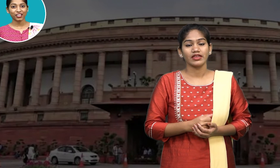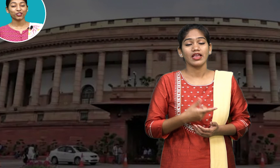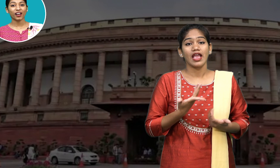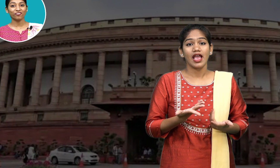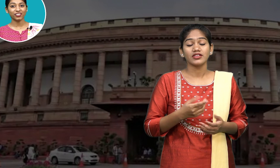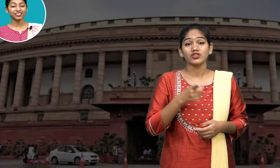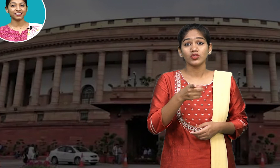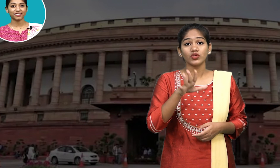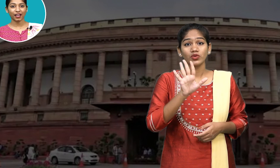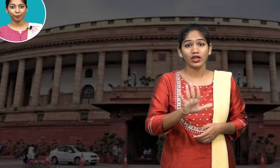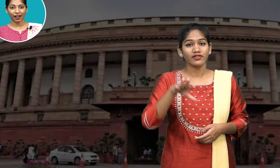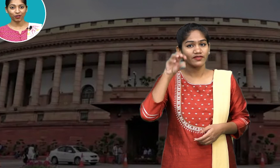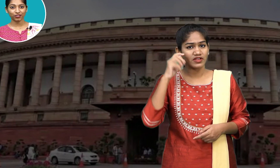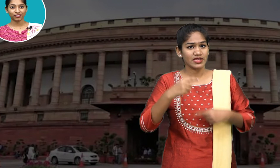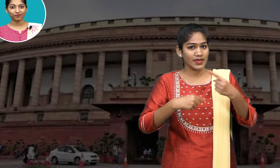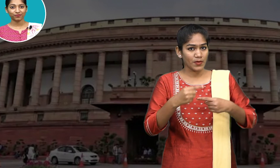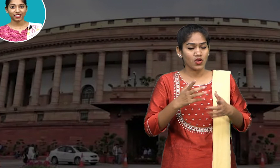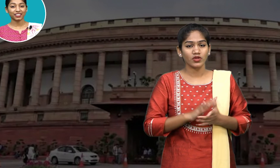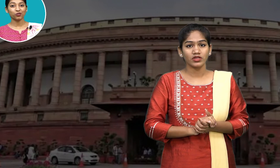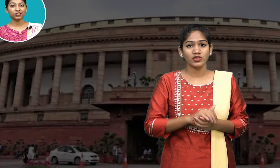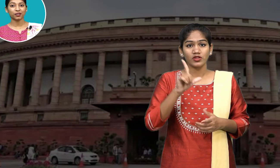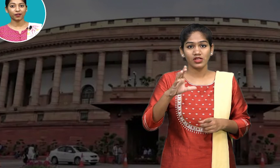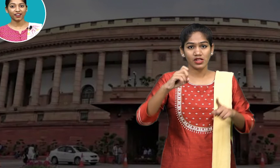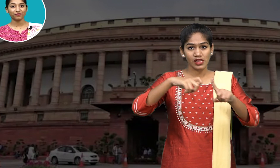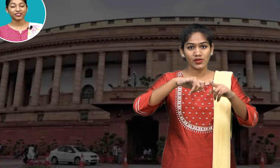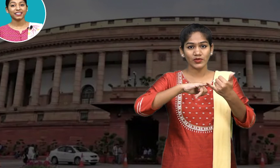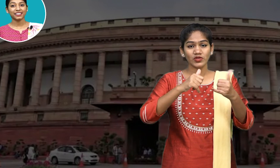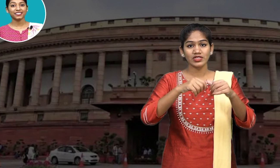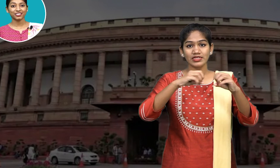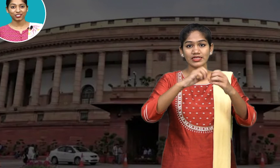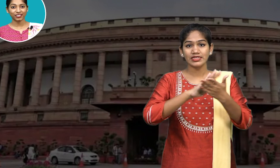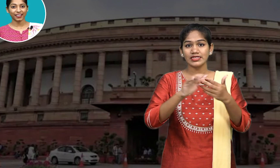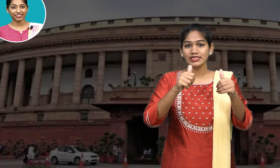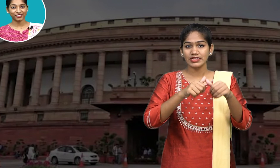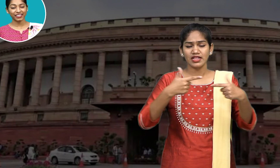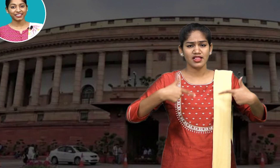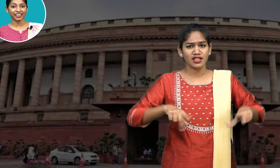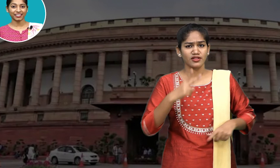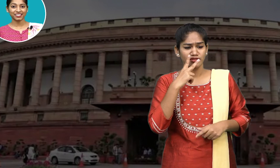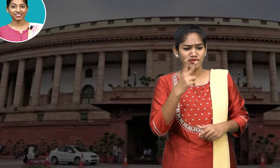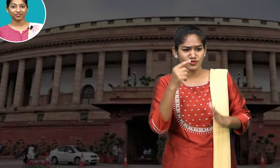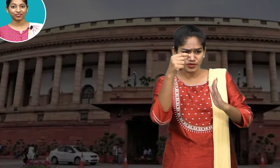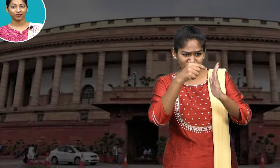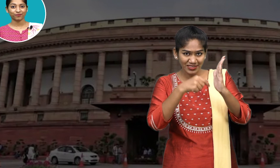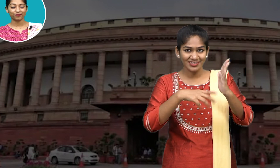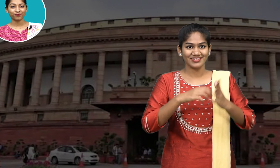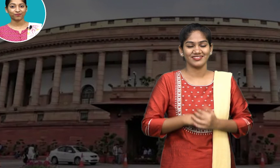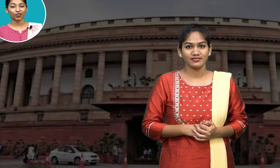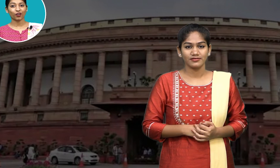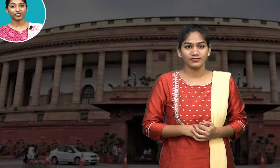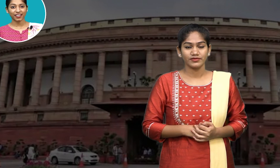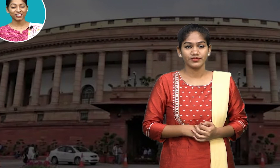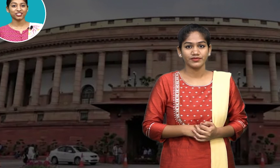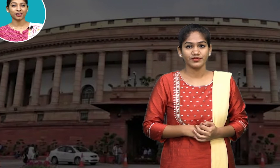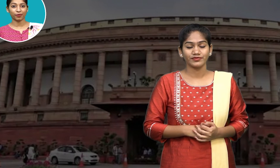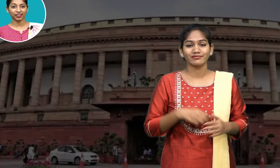As you have learned about the Lok Sabha, let us look at the details